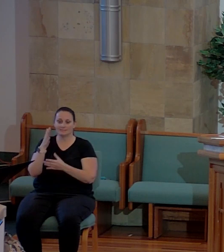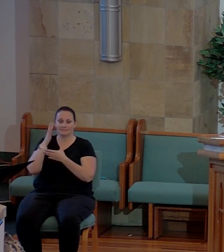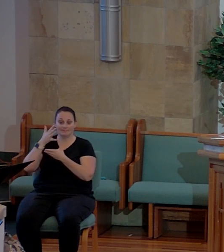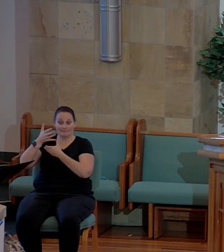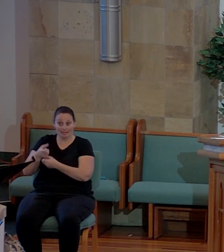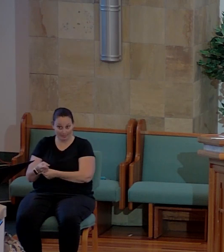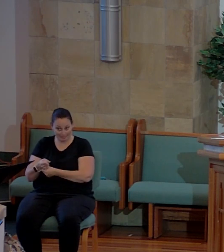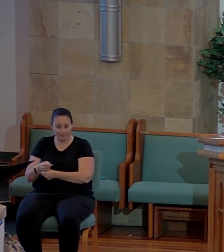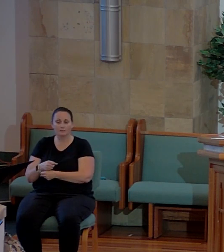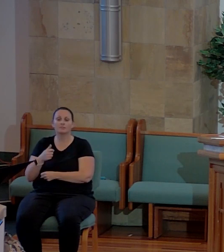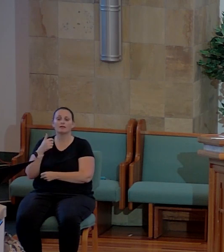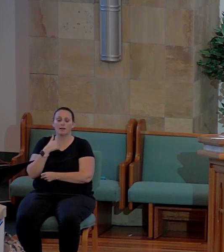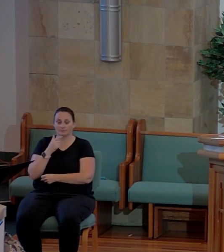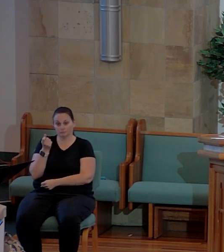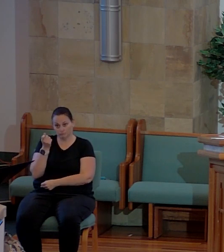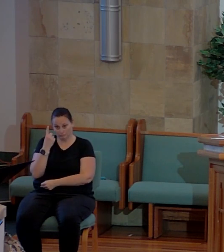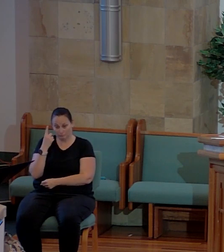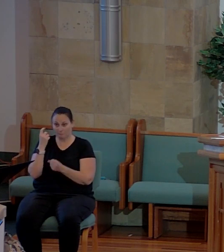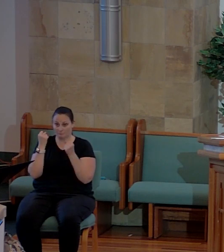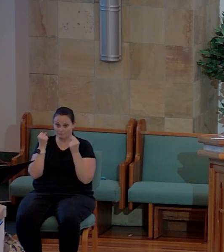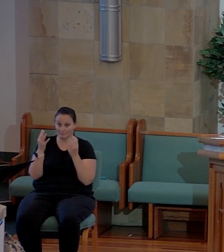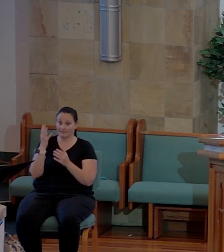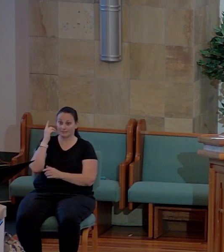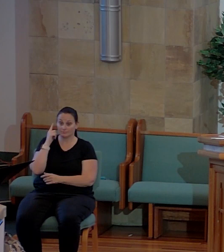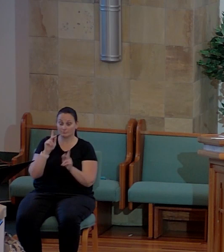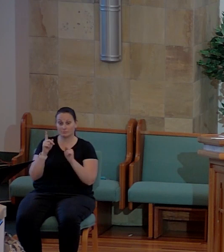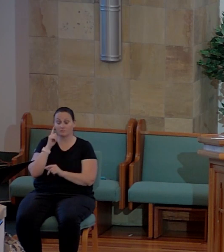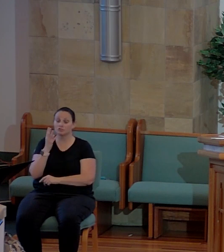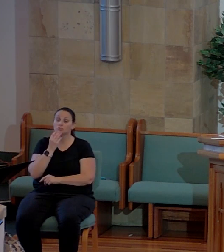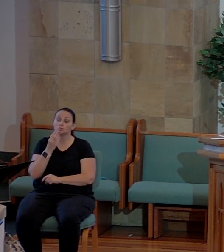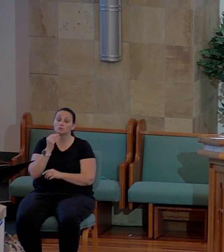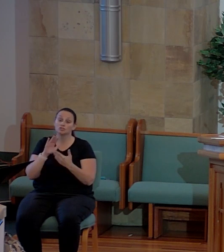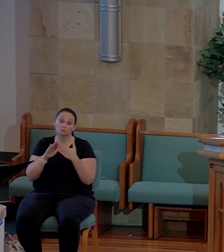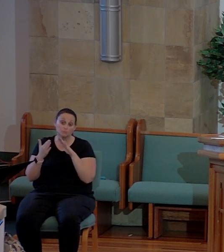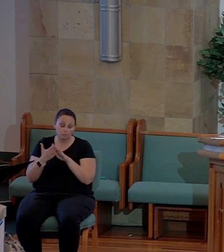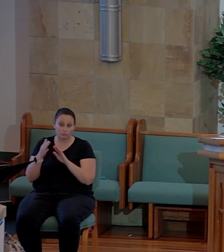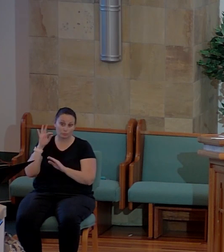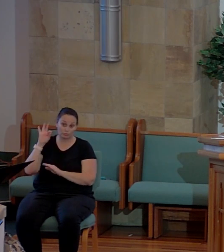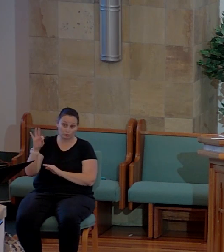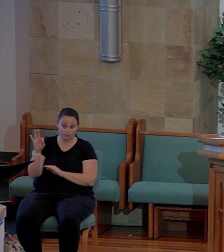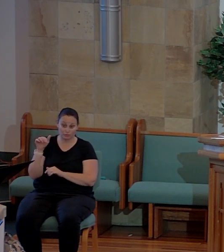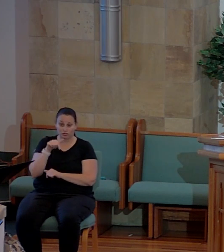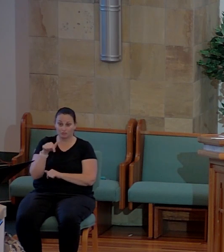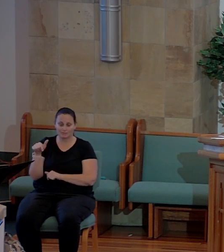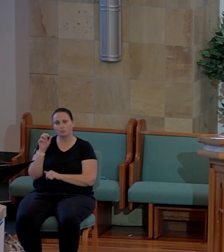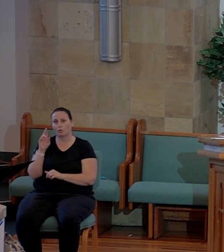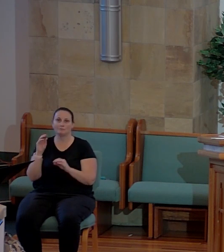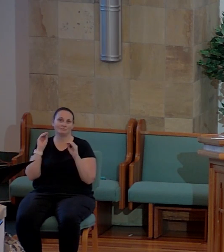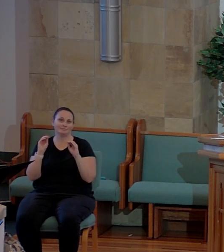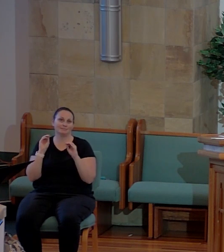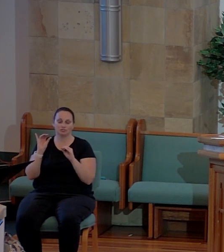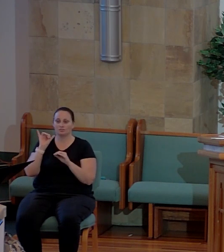I have come to understand that many in the Jewish community preach this or teach